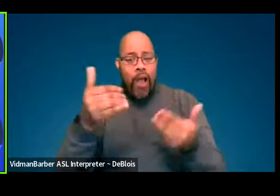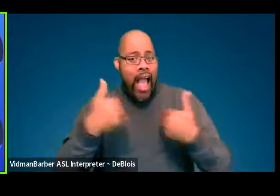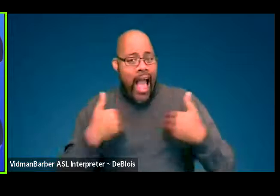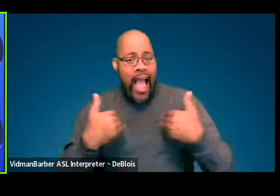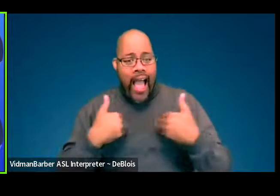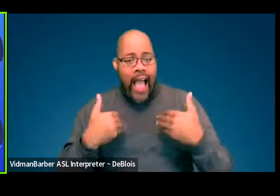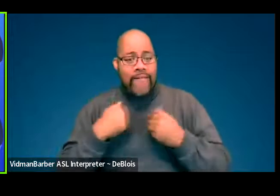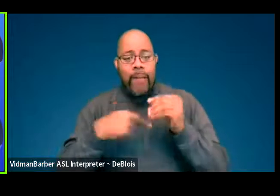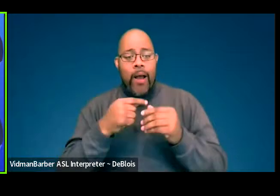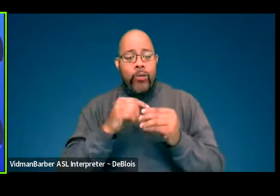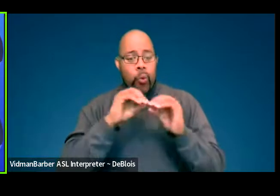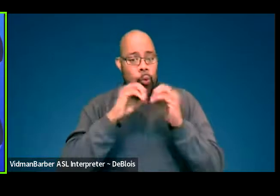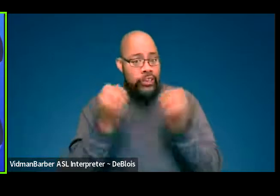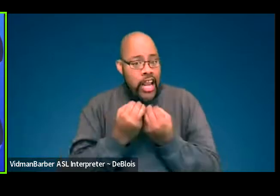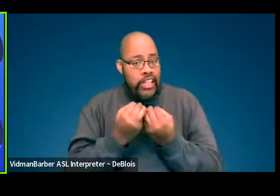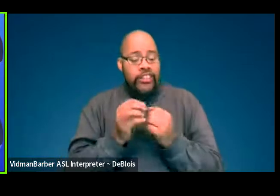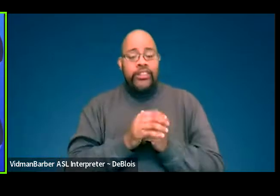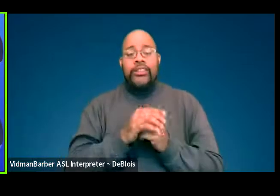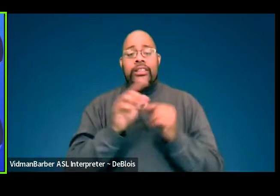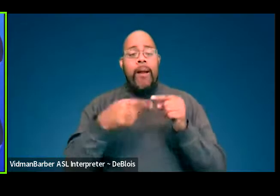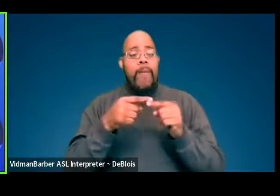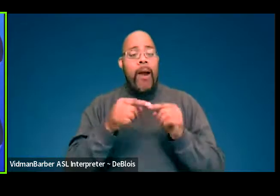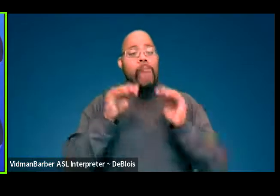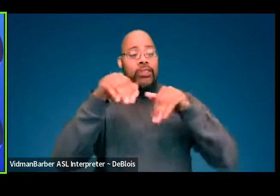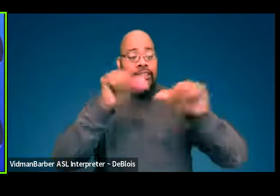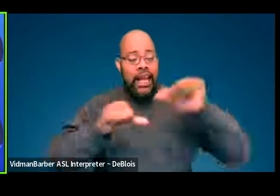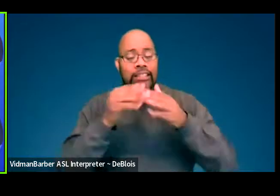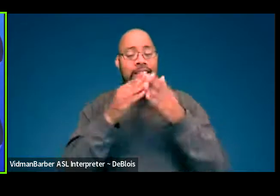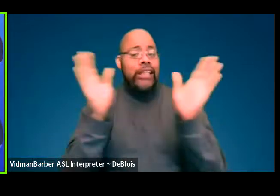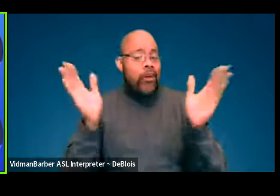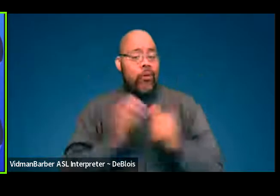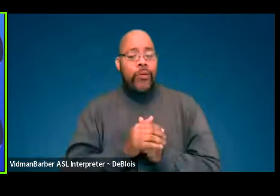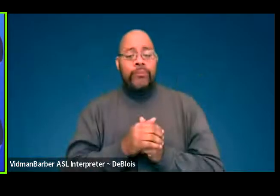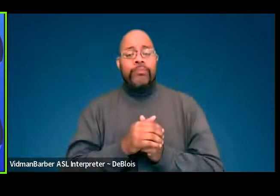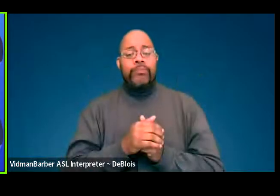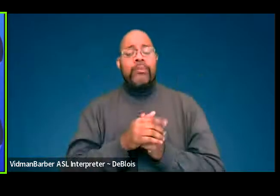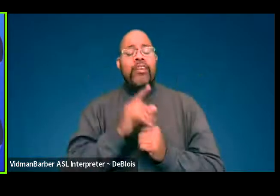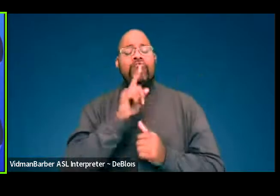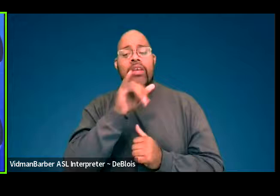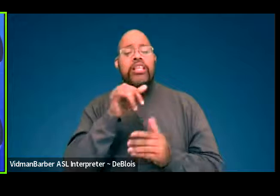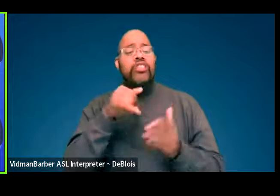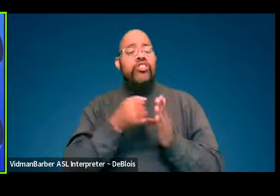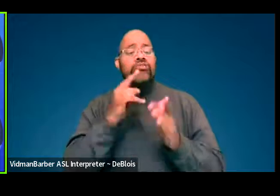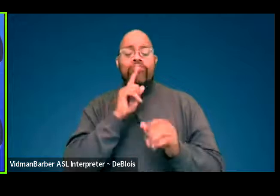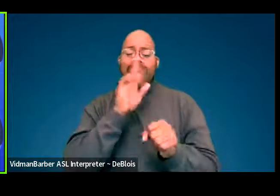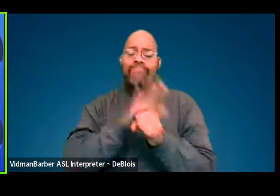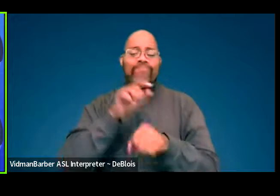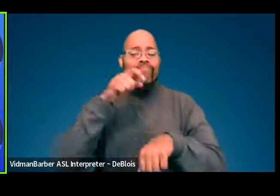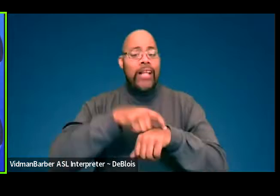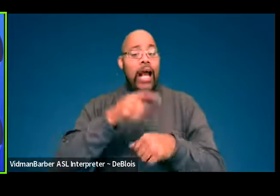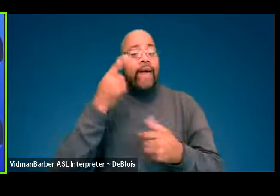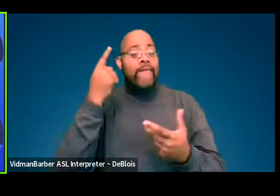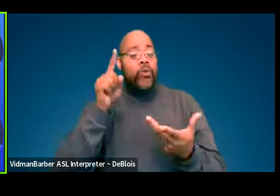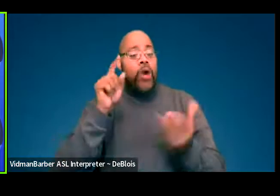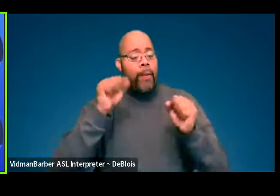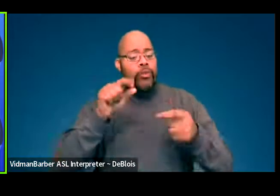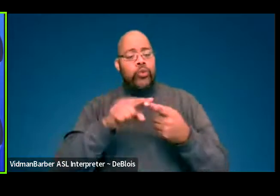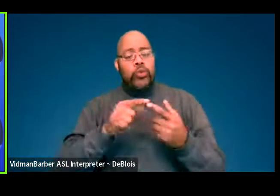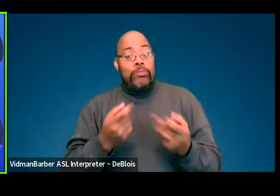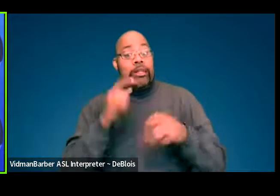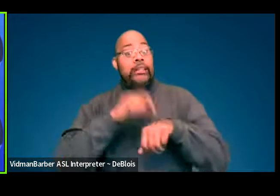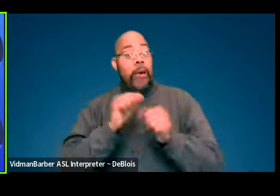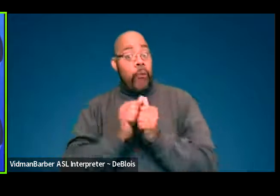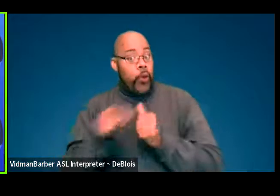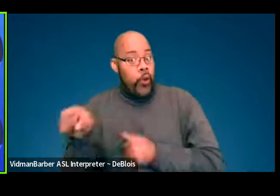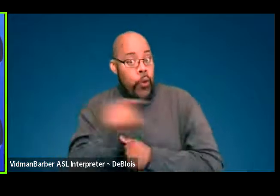have about the organization, about marine science in general, and it really is just a dedicated time to, to be able to spend time with